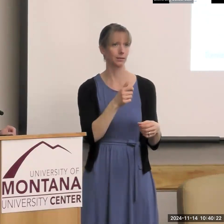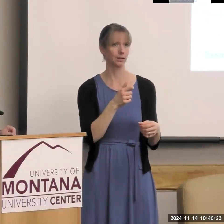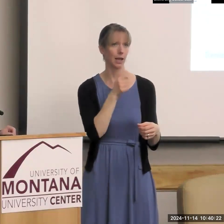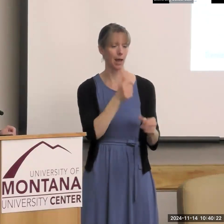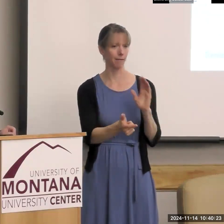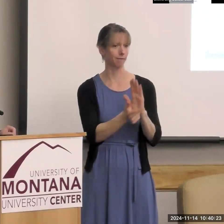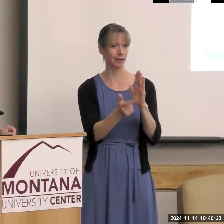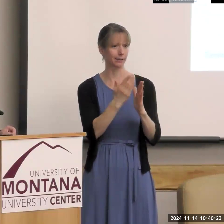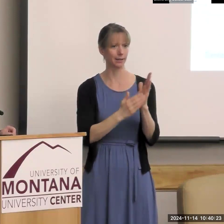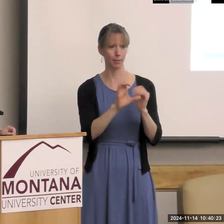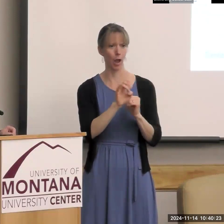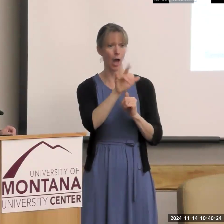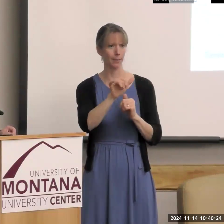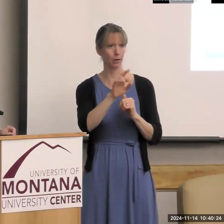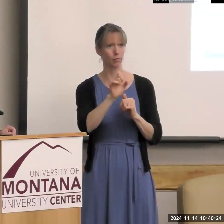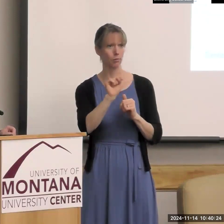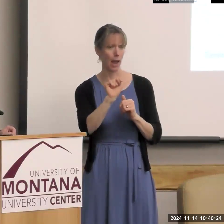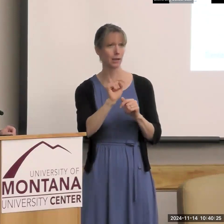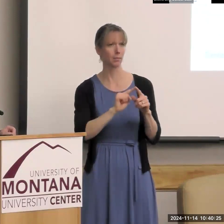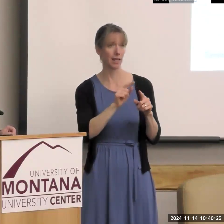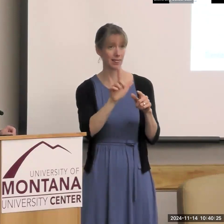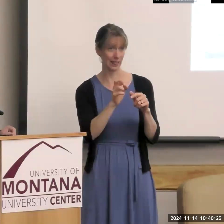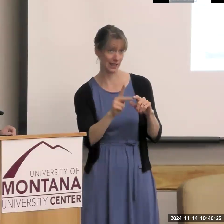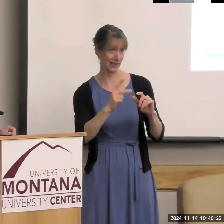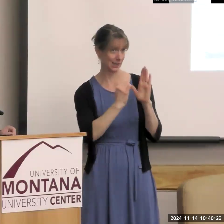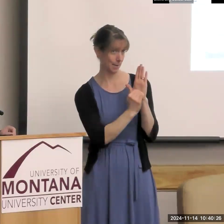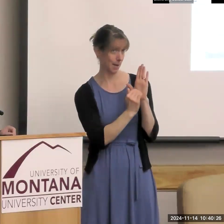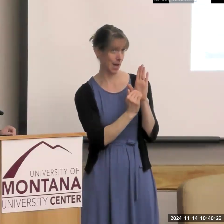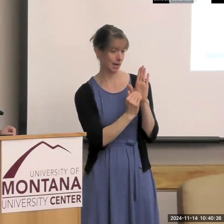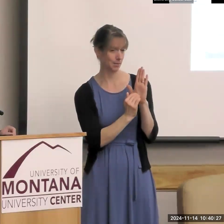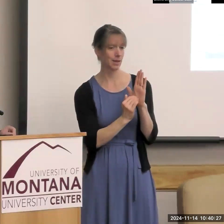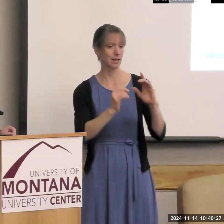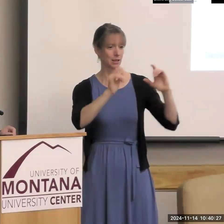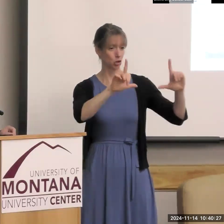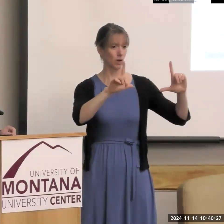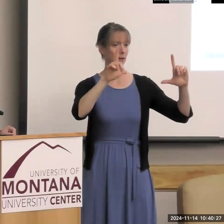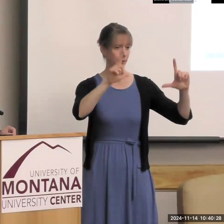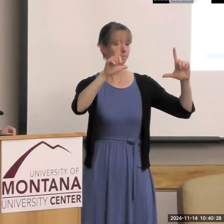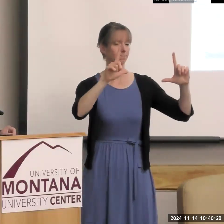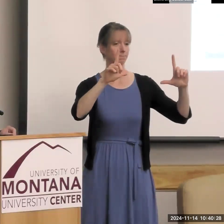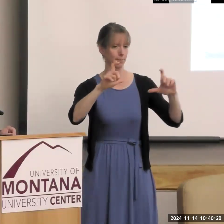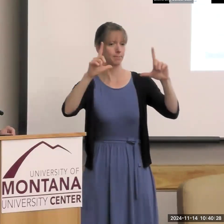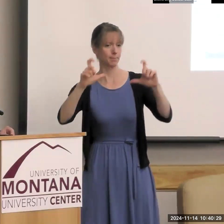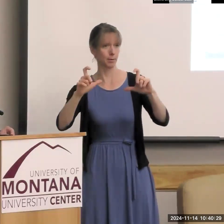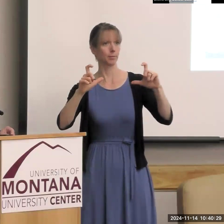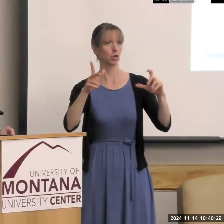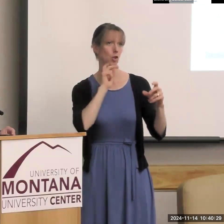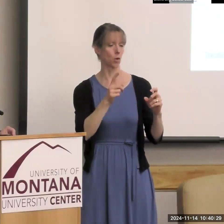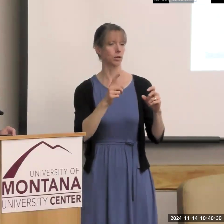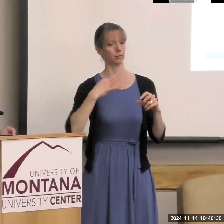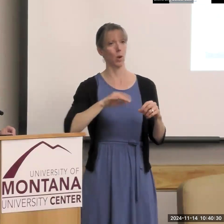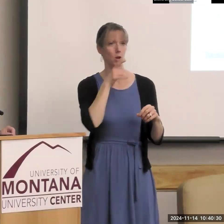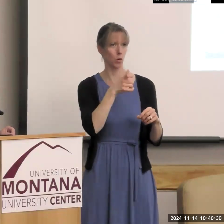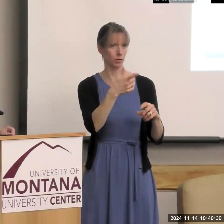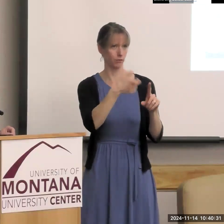some copyright law. The link is at the bottom. These are all screenshots from that link, so just to give them due credit.